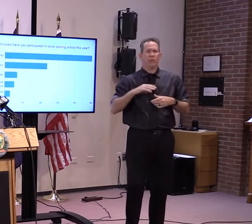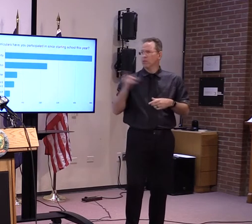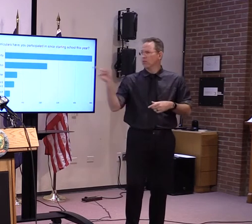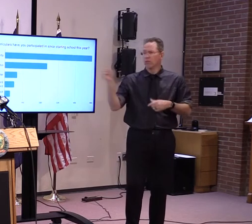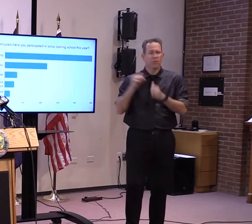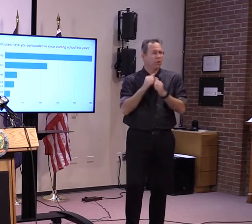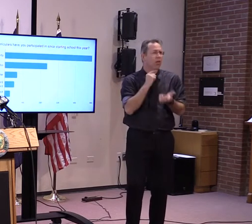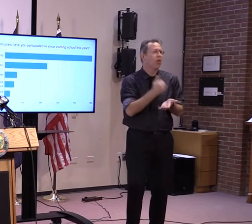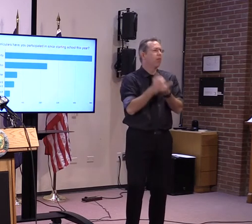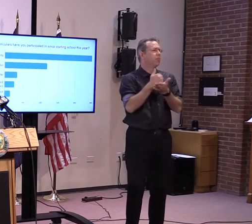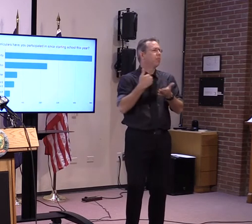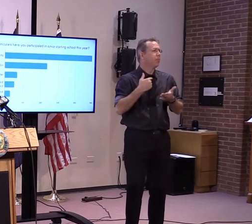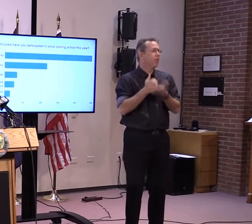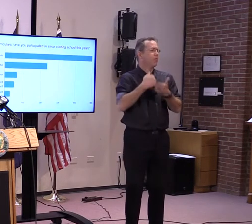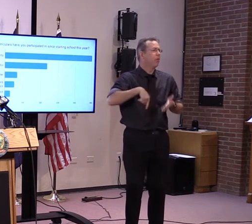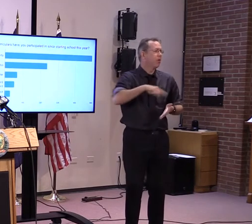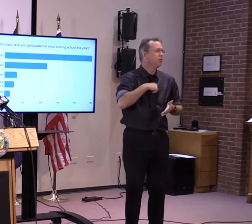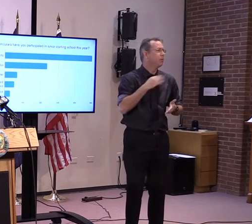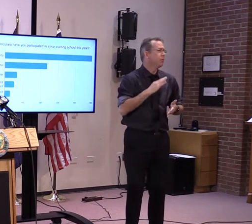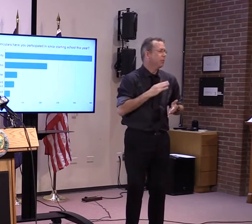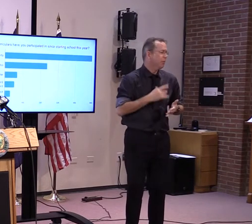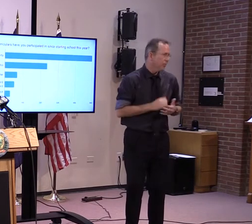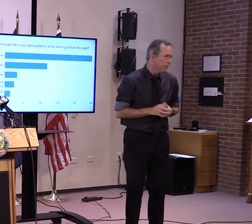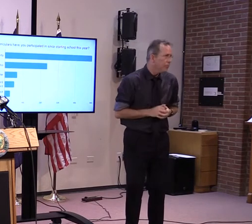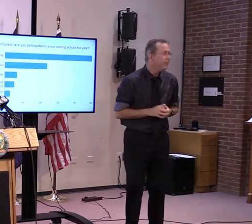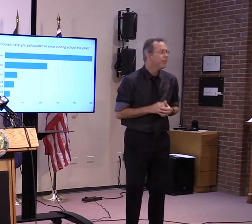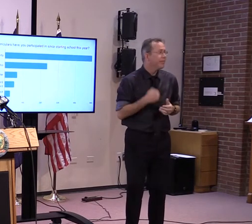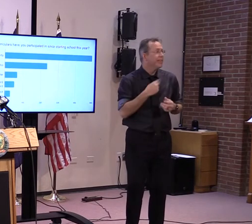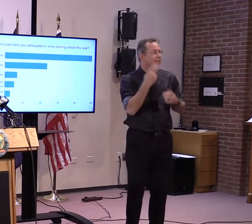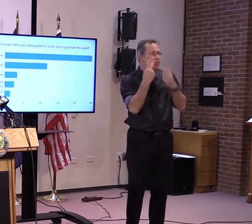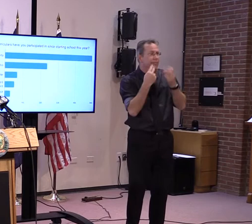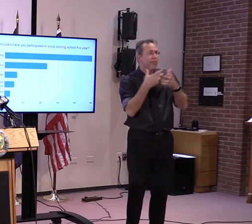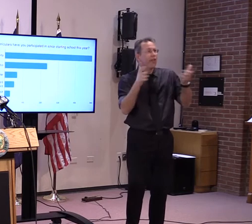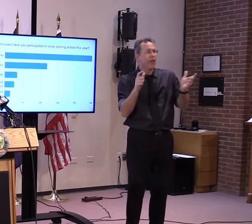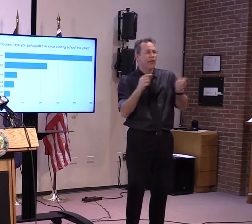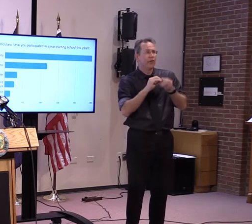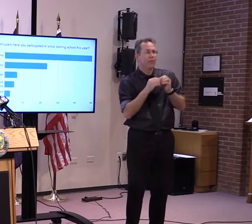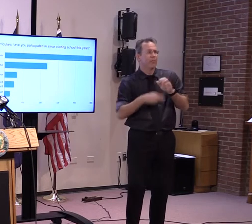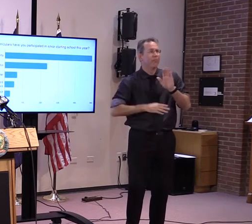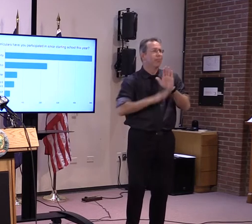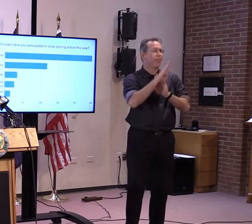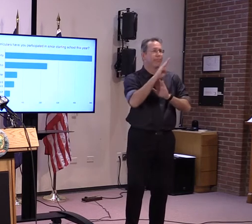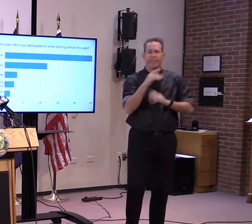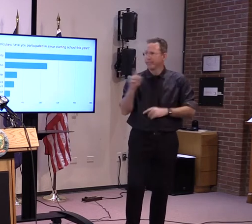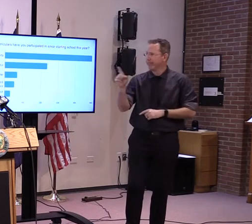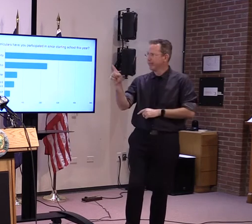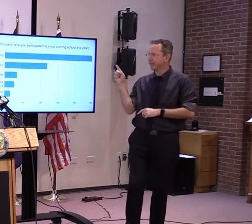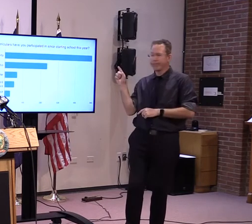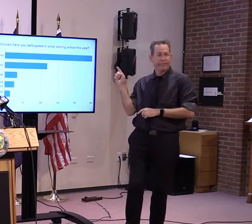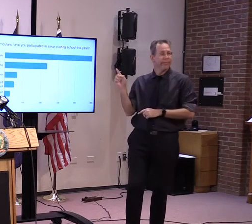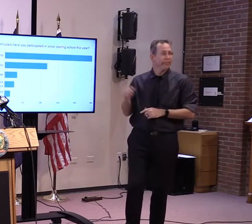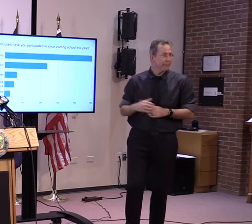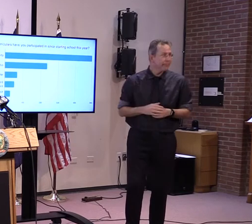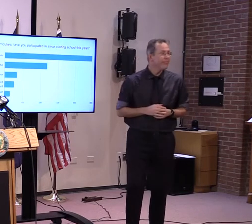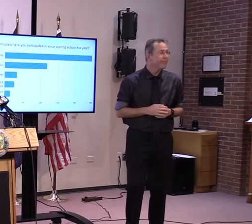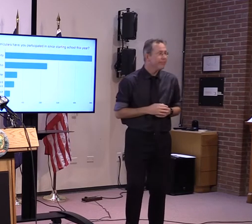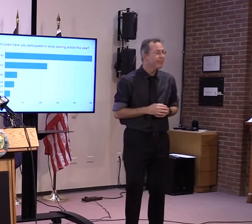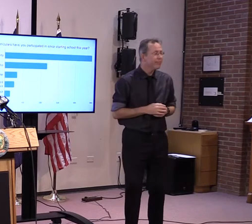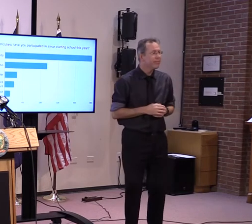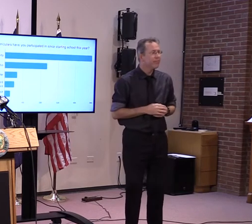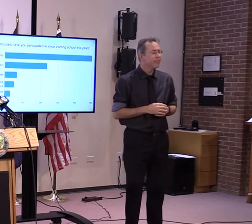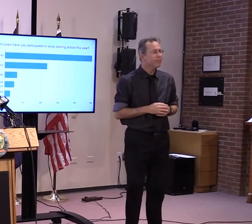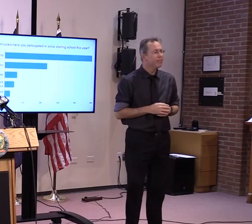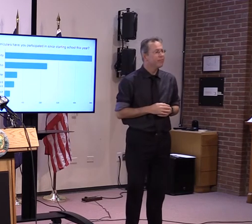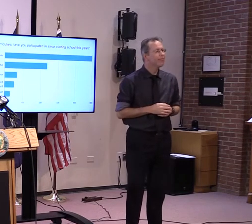so, as you can see, a large majority of students participate in extracurriculars. And this is kind of a part of that plea